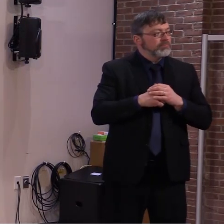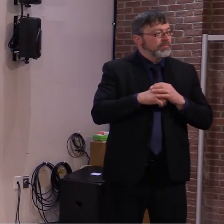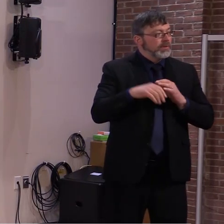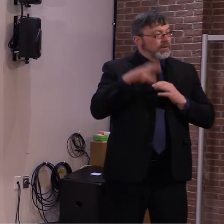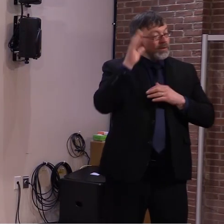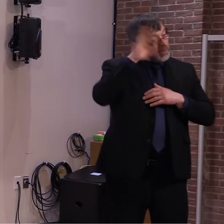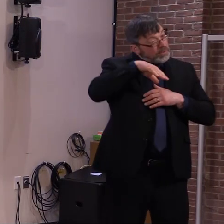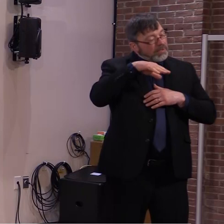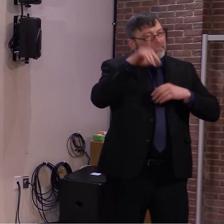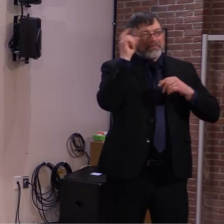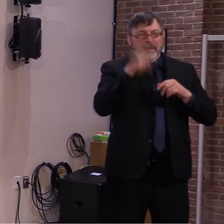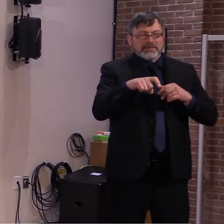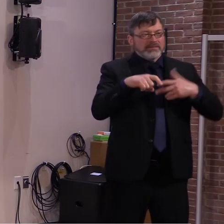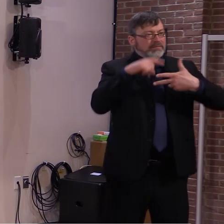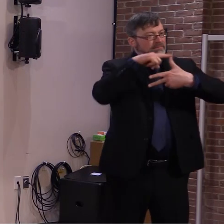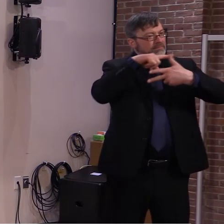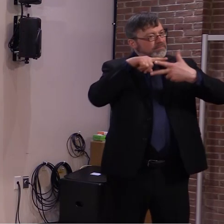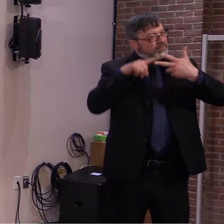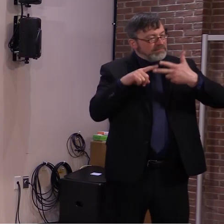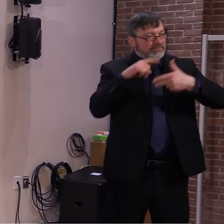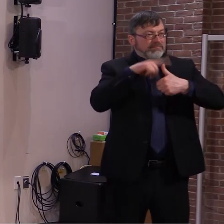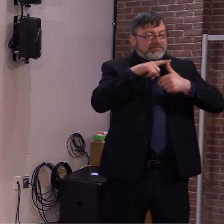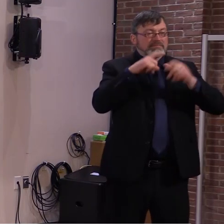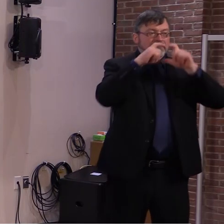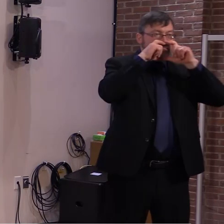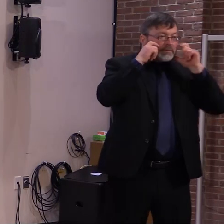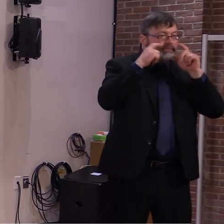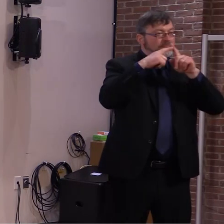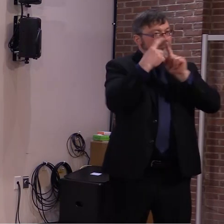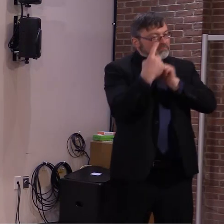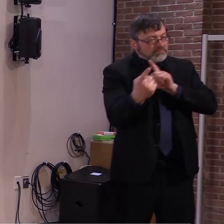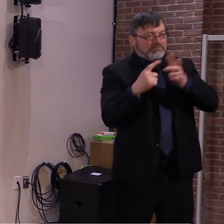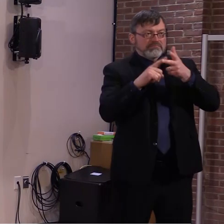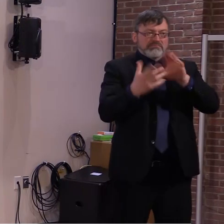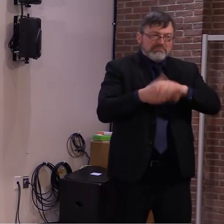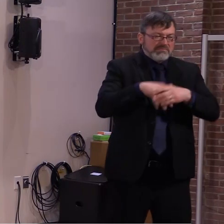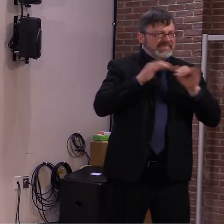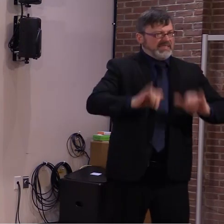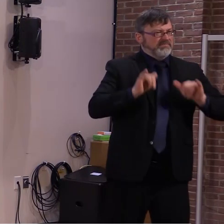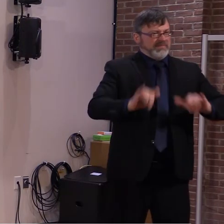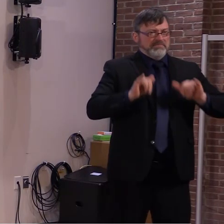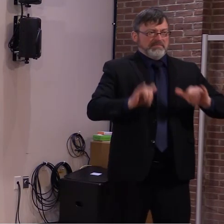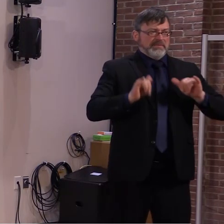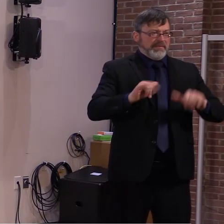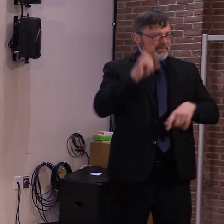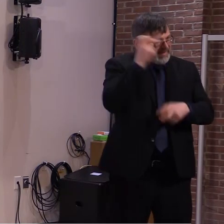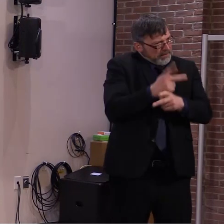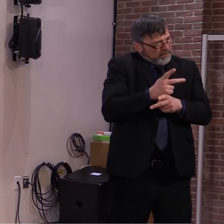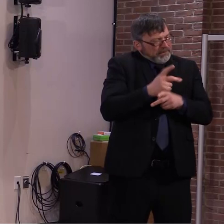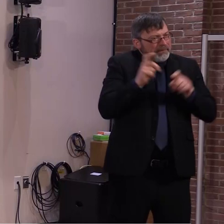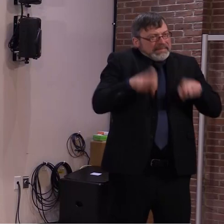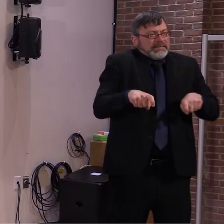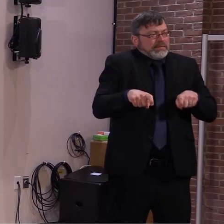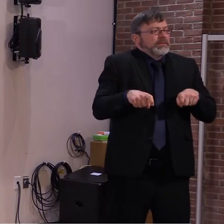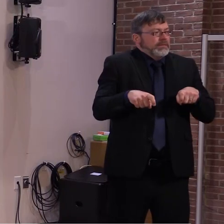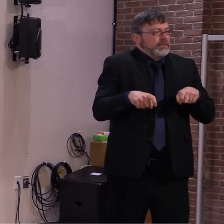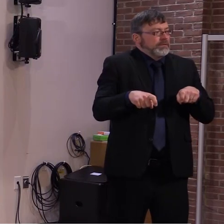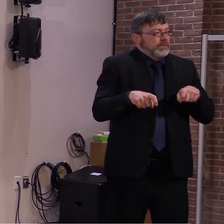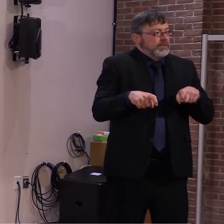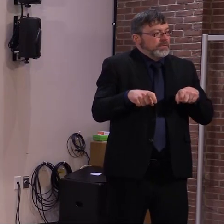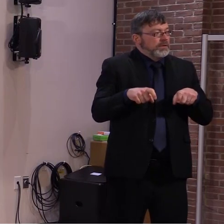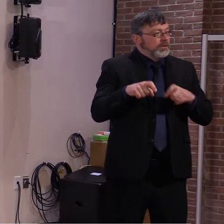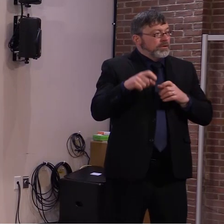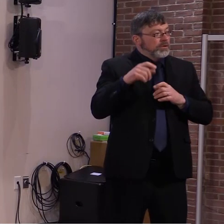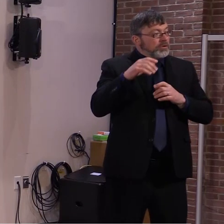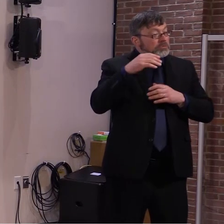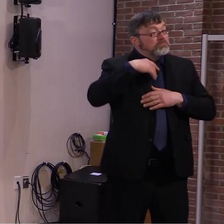physical distance, will continue to be important at all centers. As a result, many will open with reduced